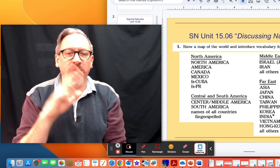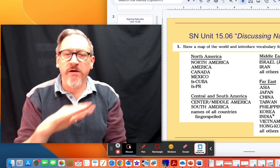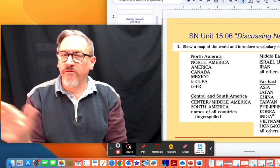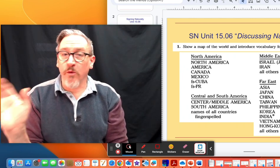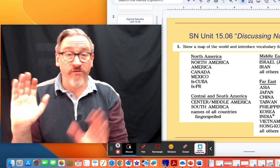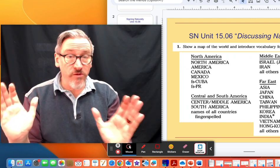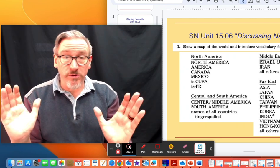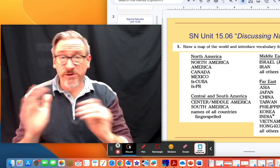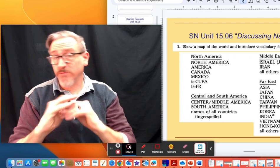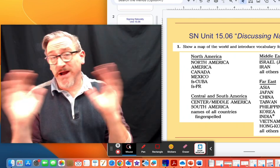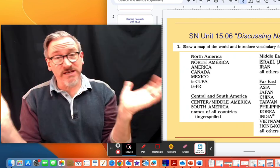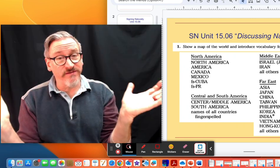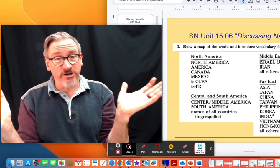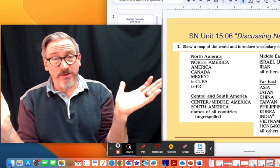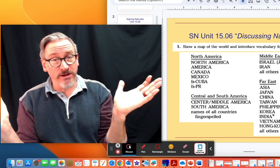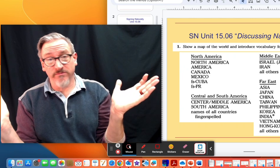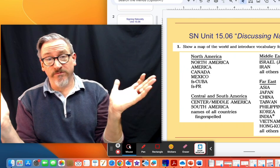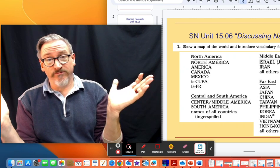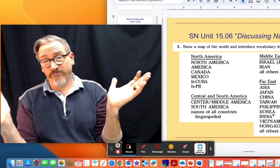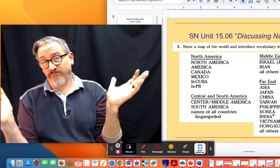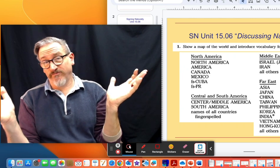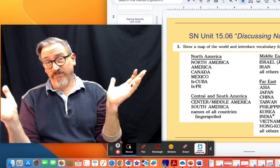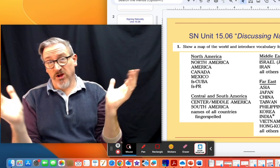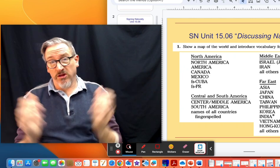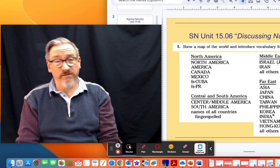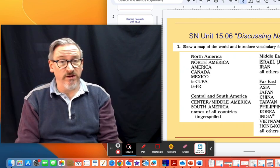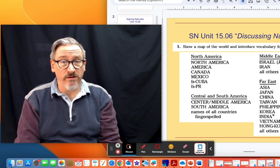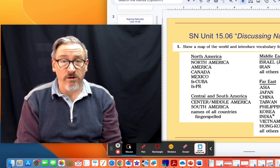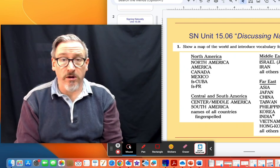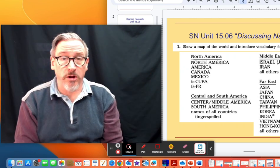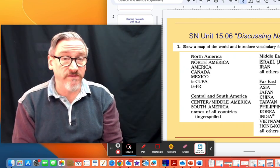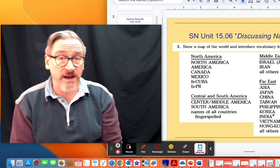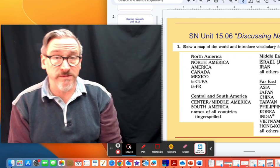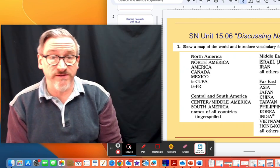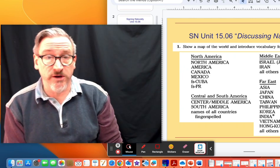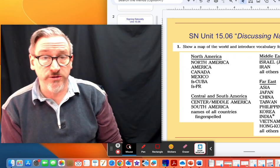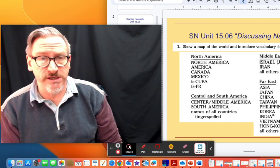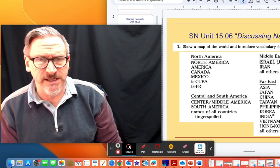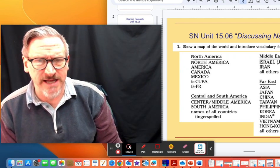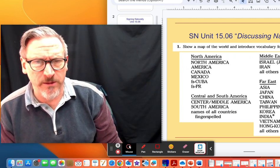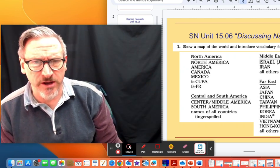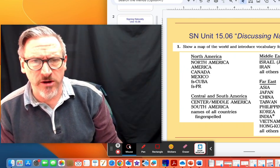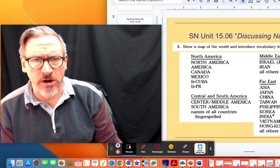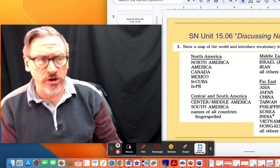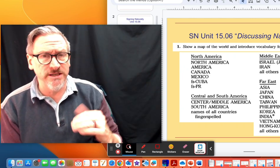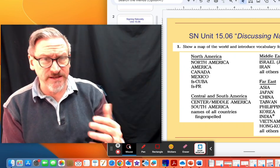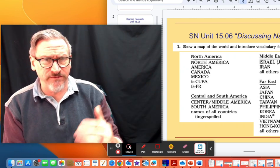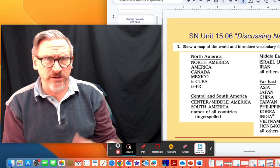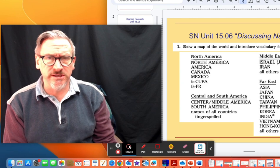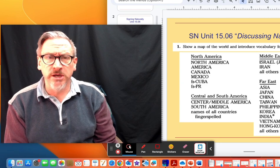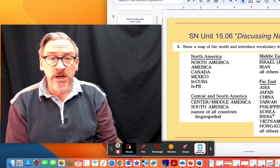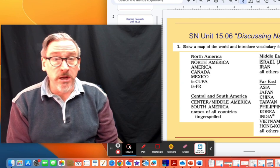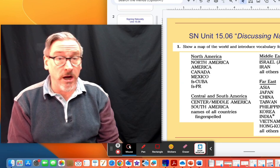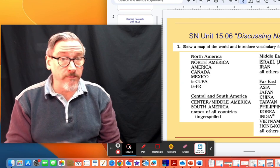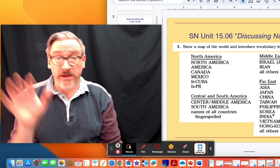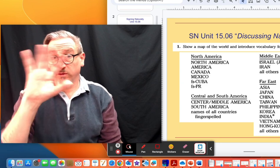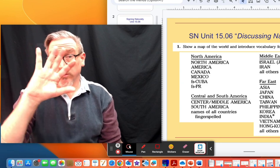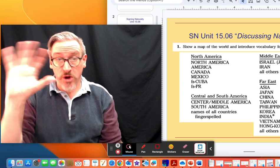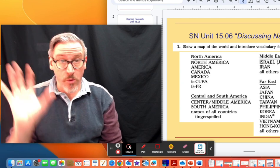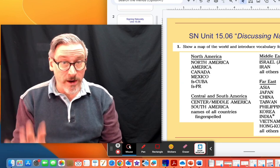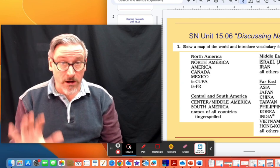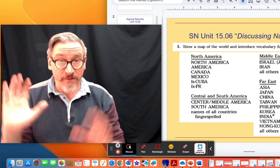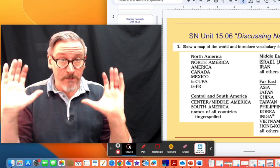And for the most part, practice fingerspelling all of the names of countries, because that'll be a good default